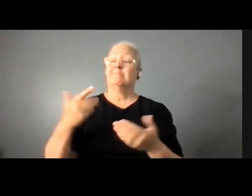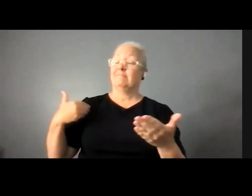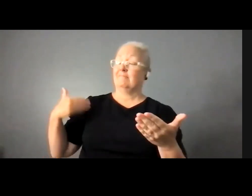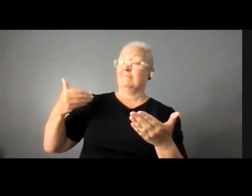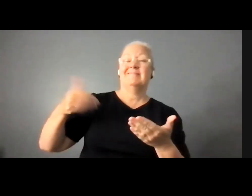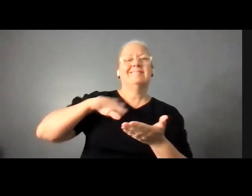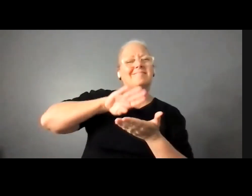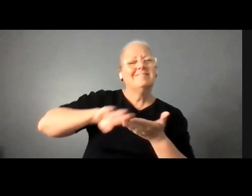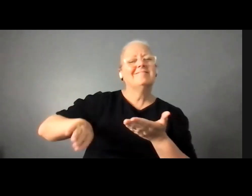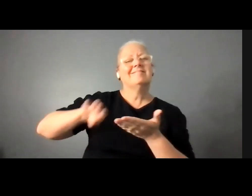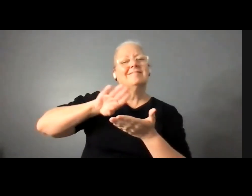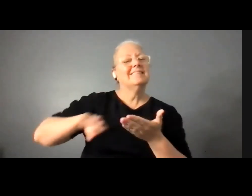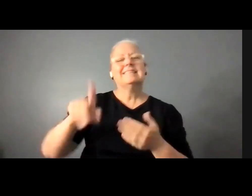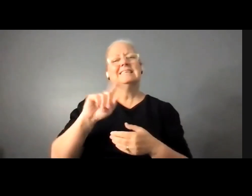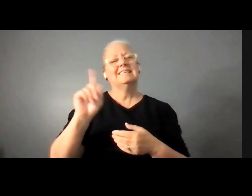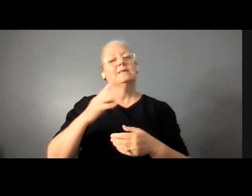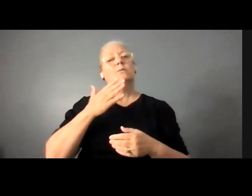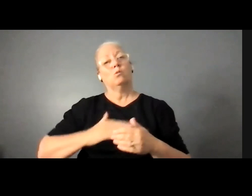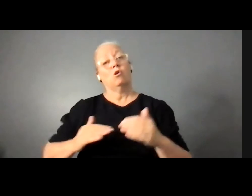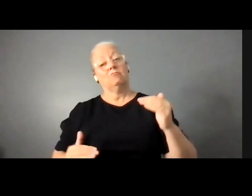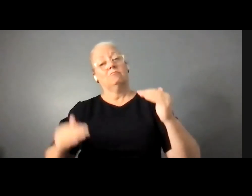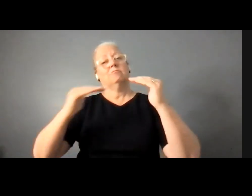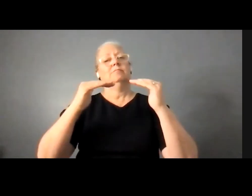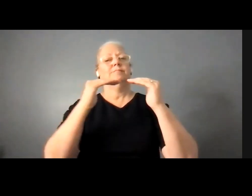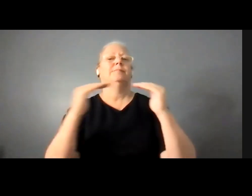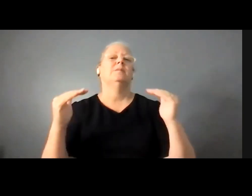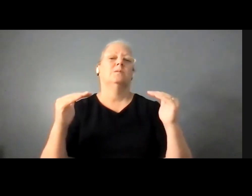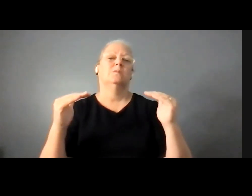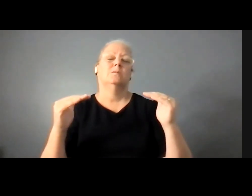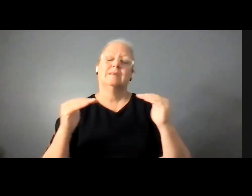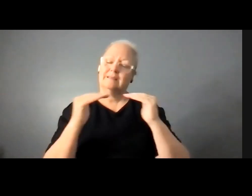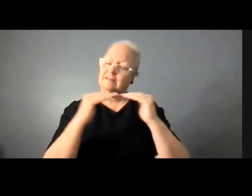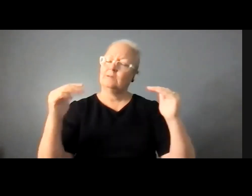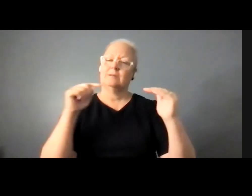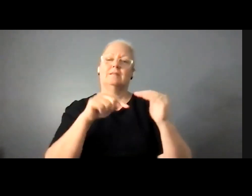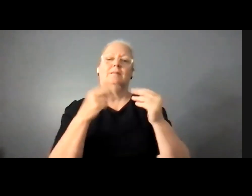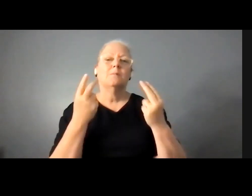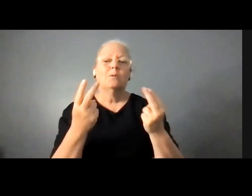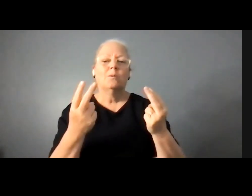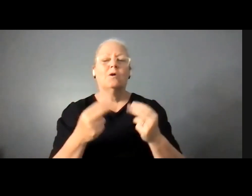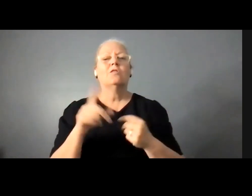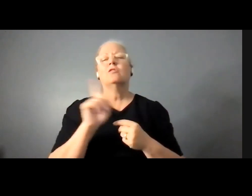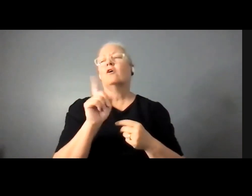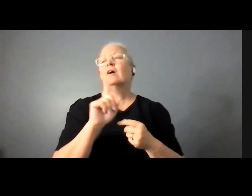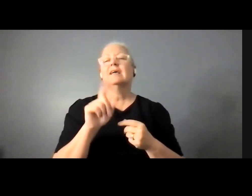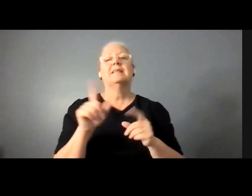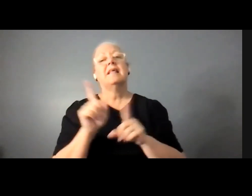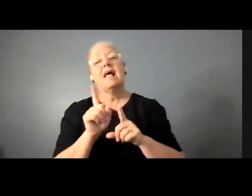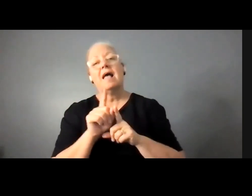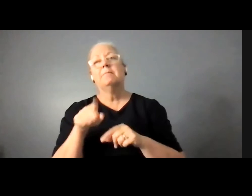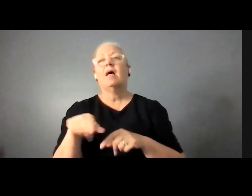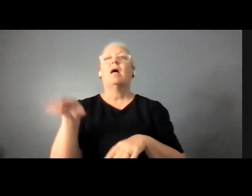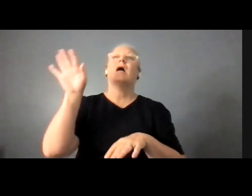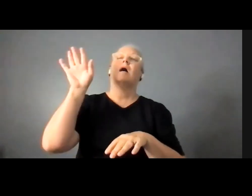to an equal society, so that we stop dramatizing and pathologizing and